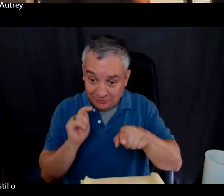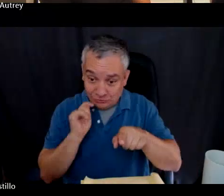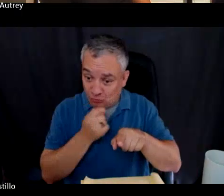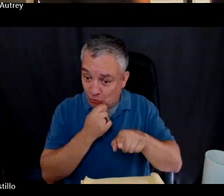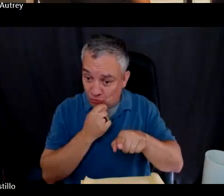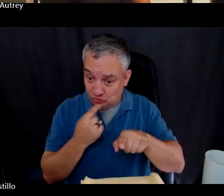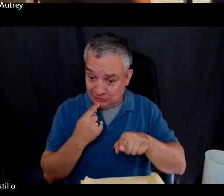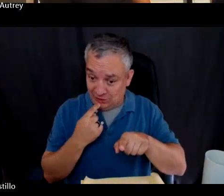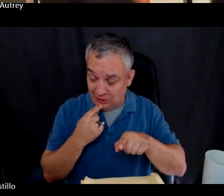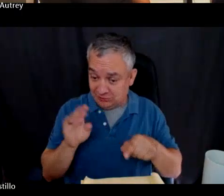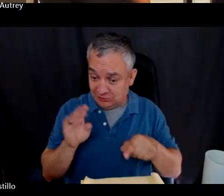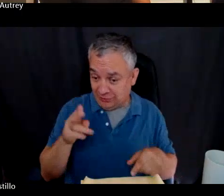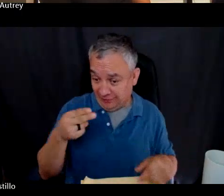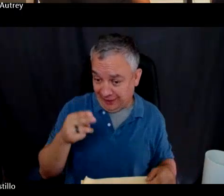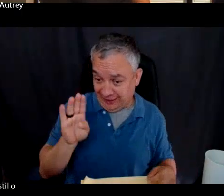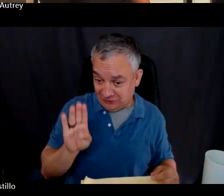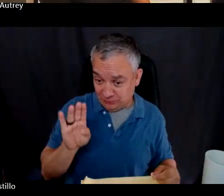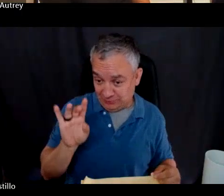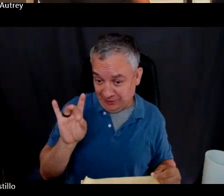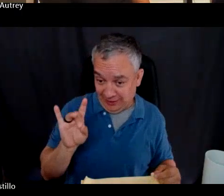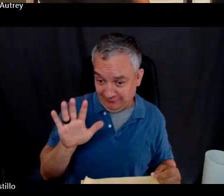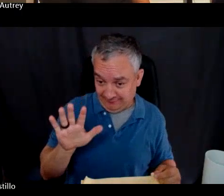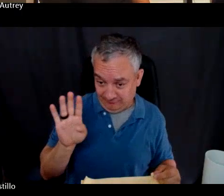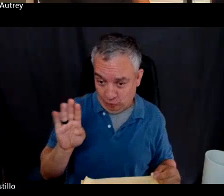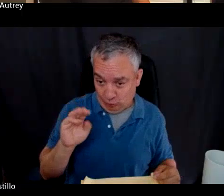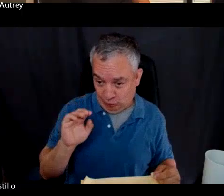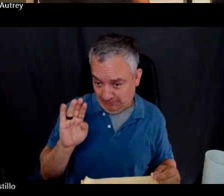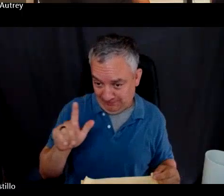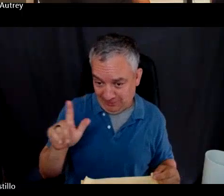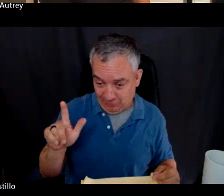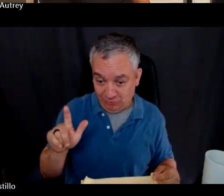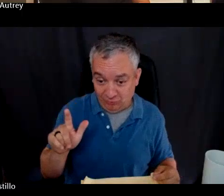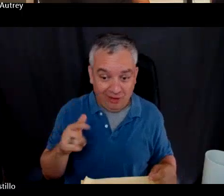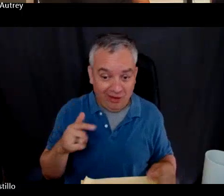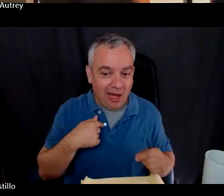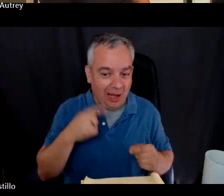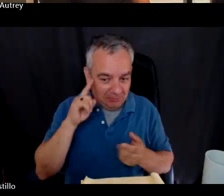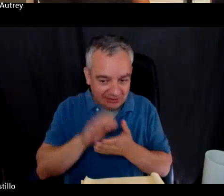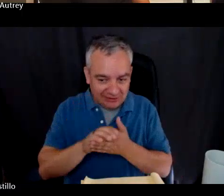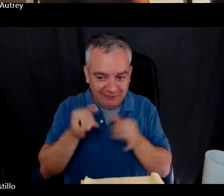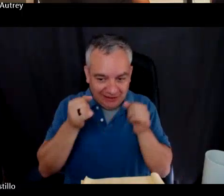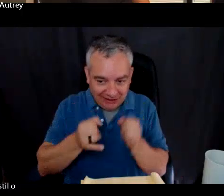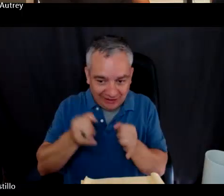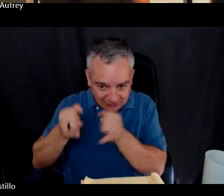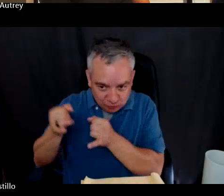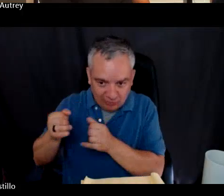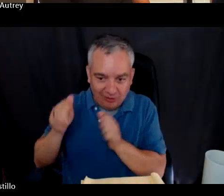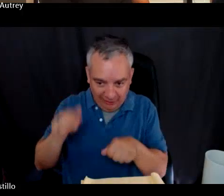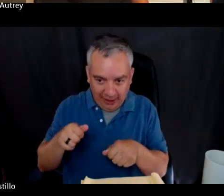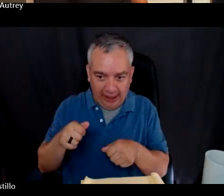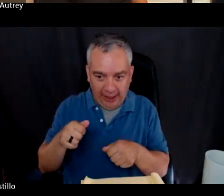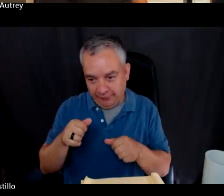to legislature. It's sort of a roundabout way, but House Bill